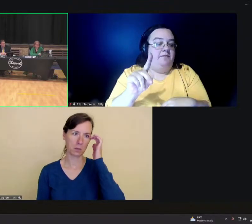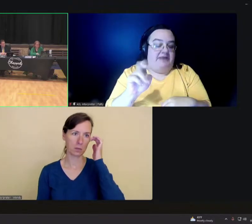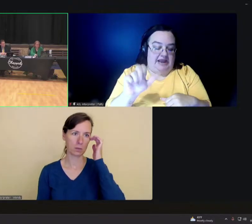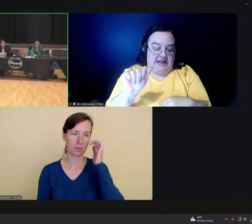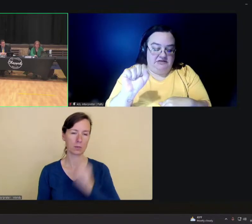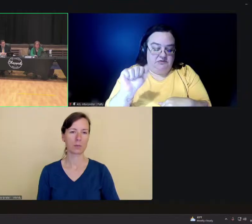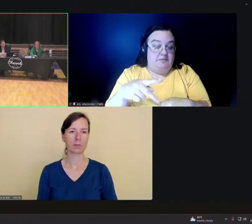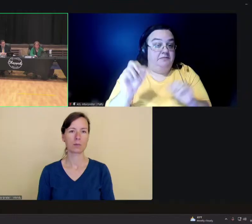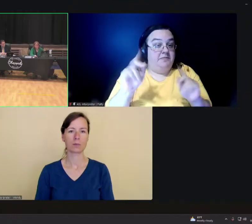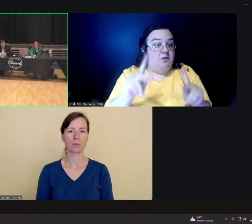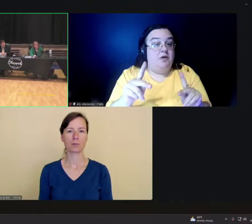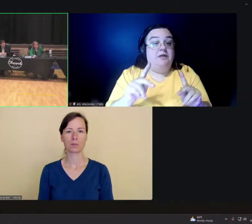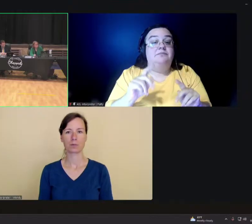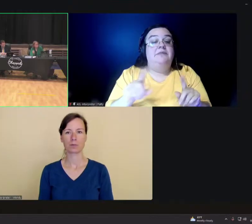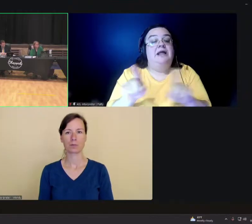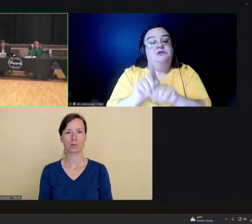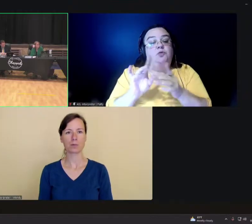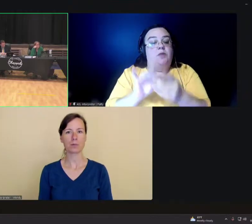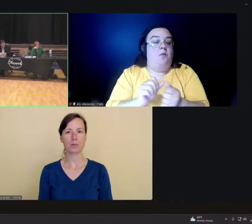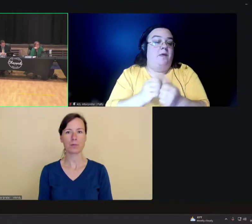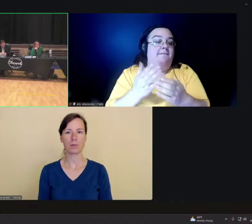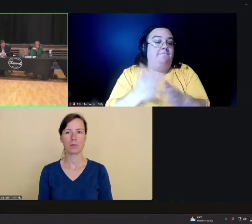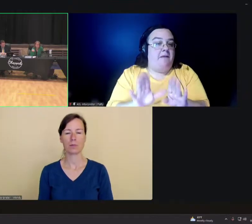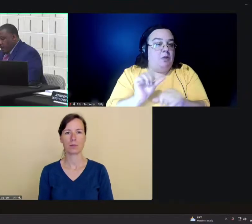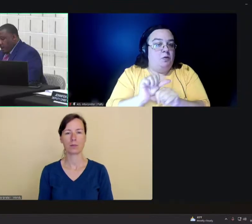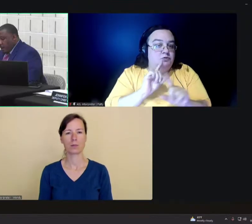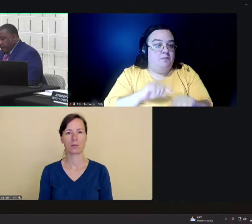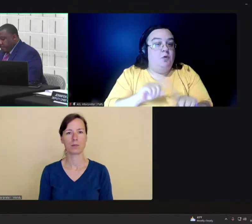okay? As it relates to the Public Works report,